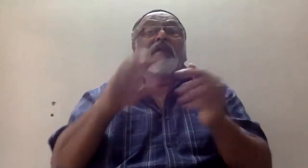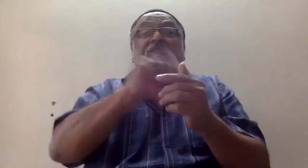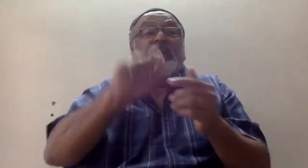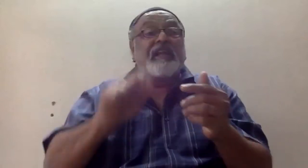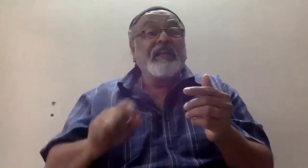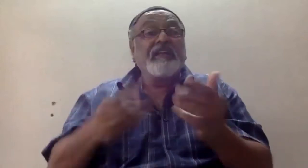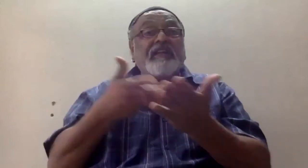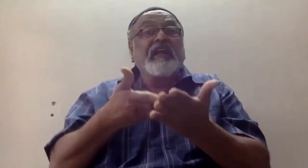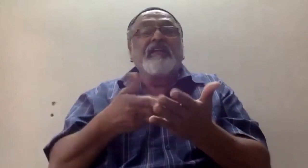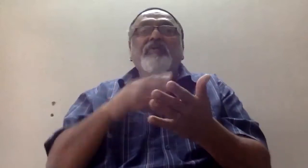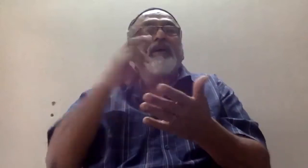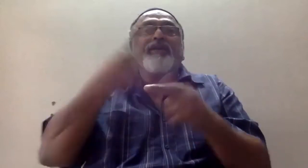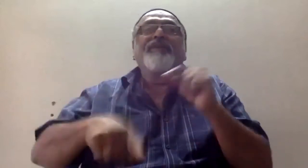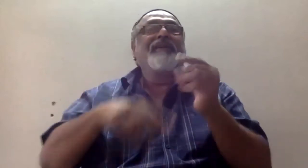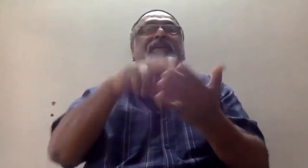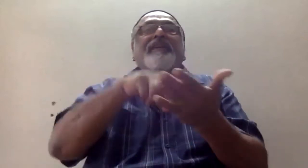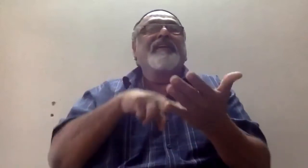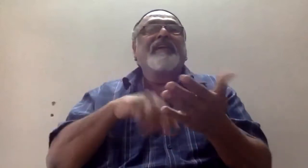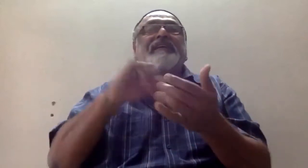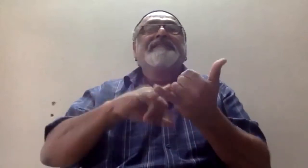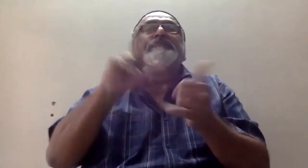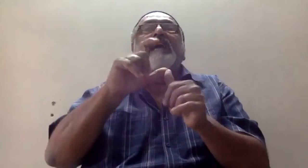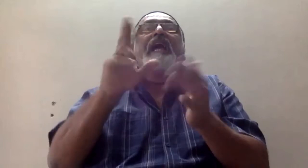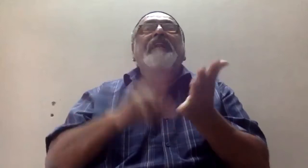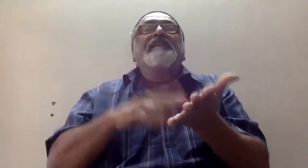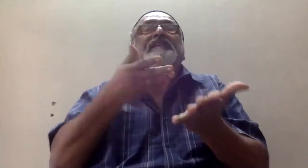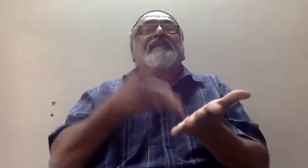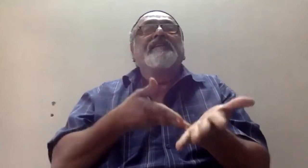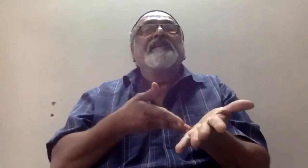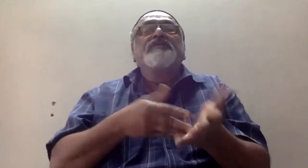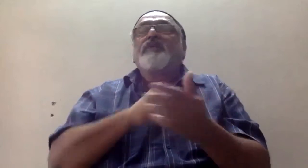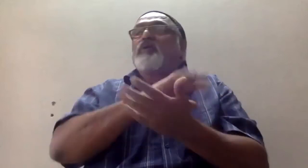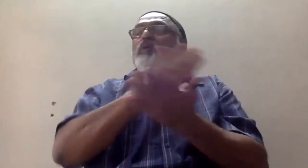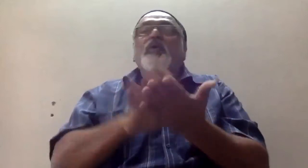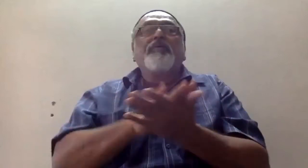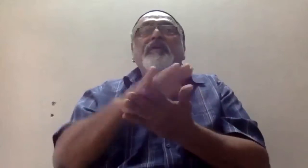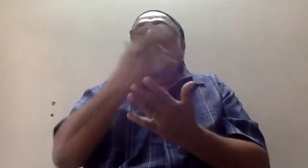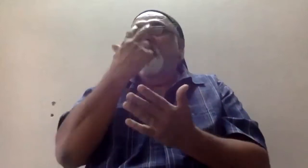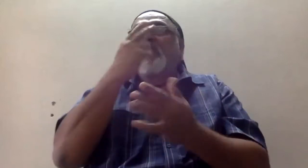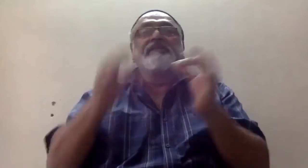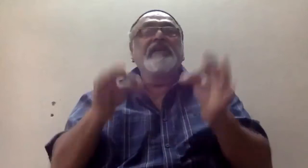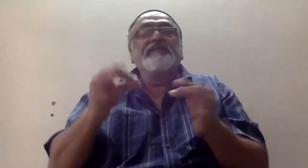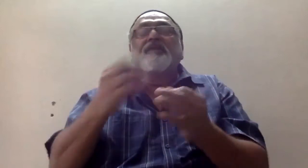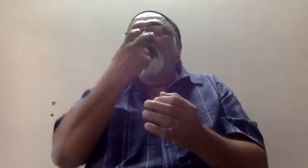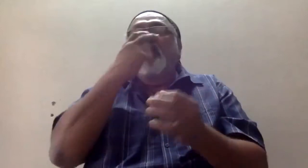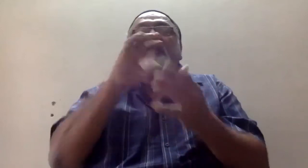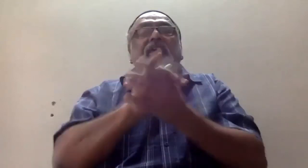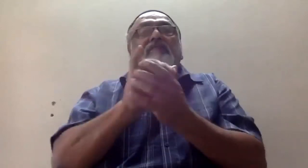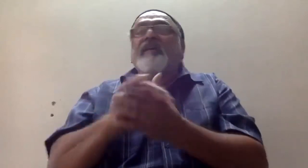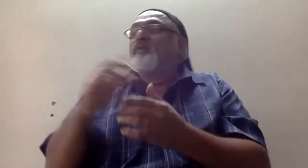annexure is only a scanned copy. So none of my blind friend or a blind judge or they would be able to understand.